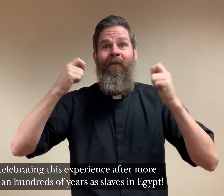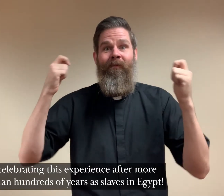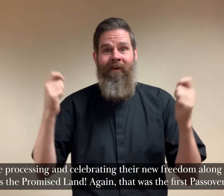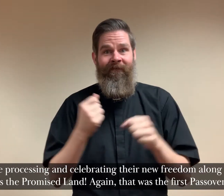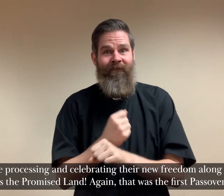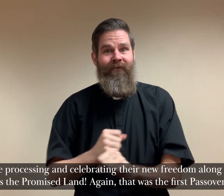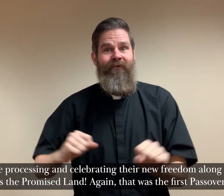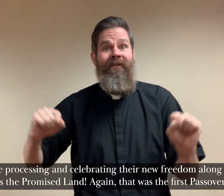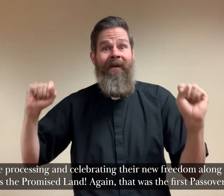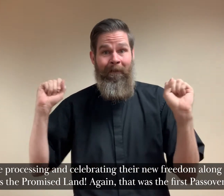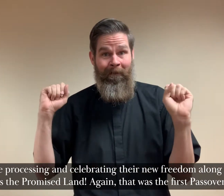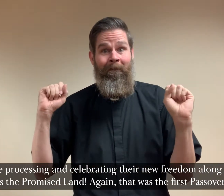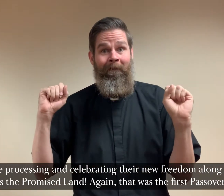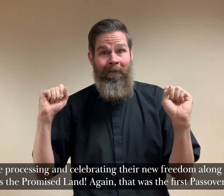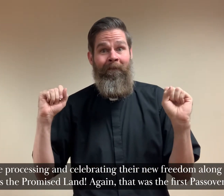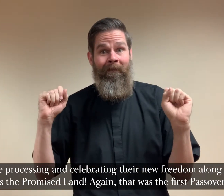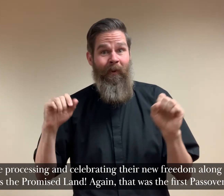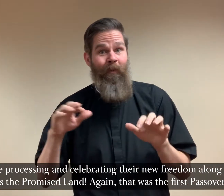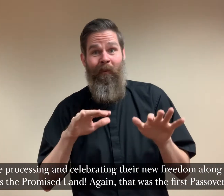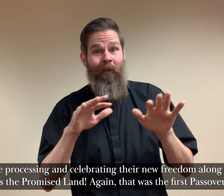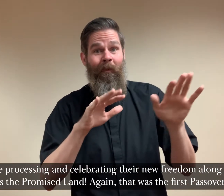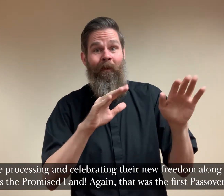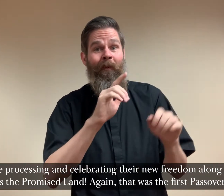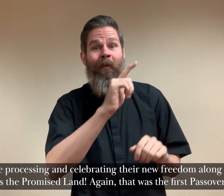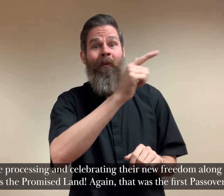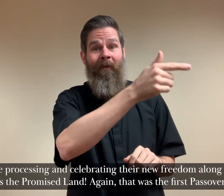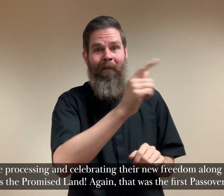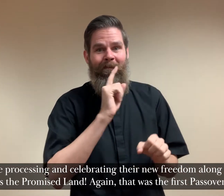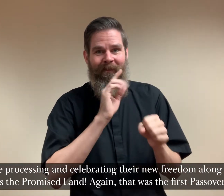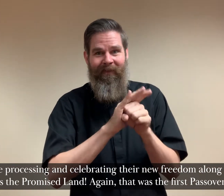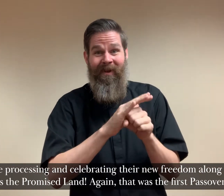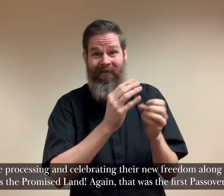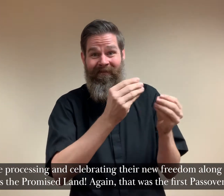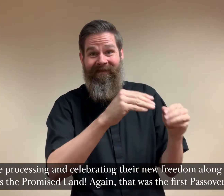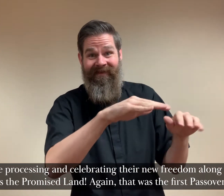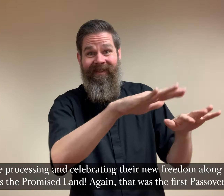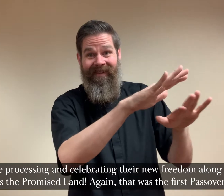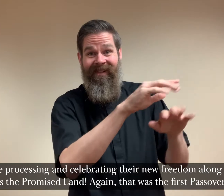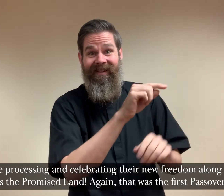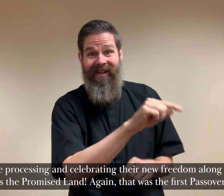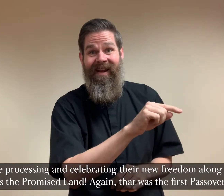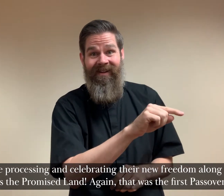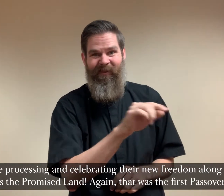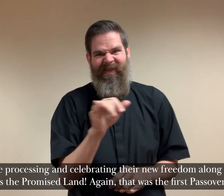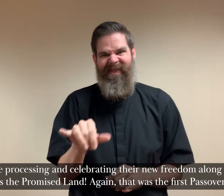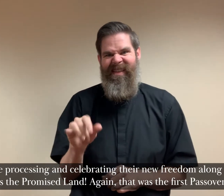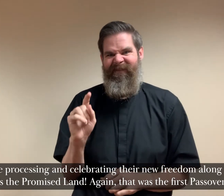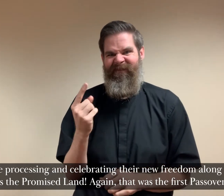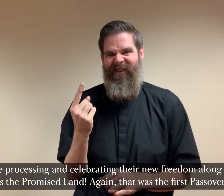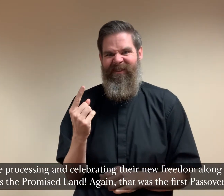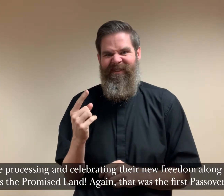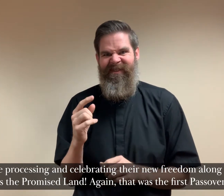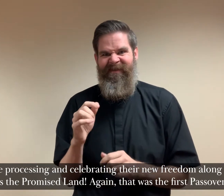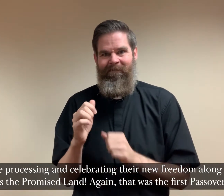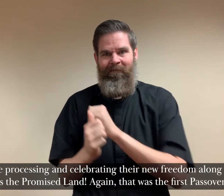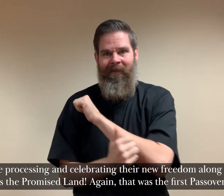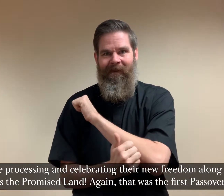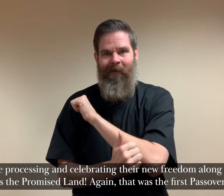They finally were processing and celebrating their new freedom along their trek towards the Promised Land.